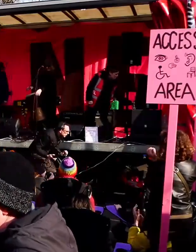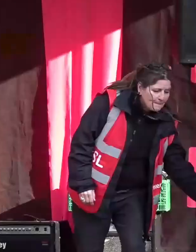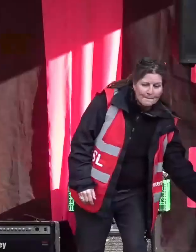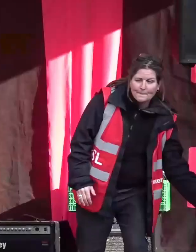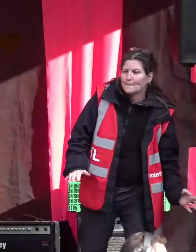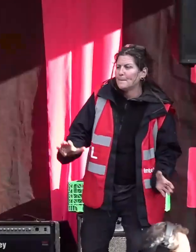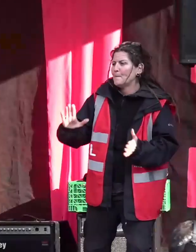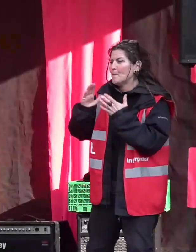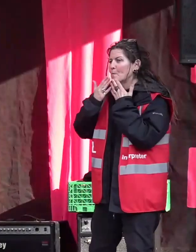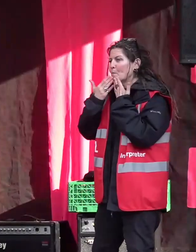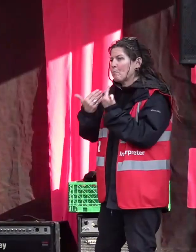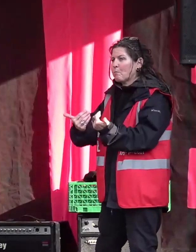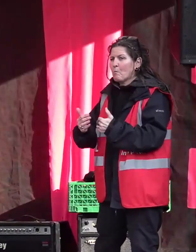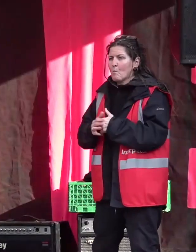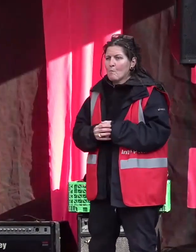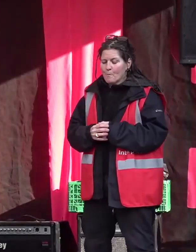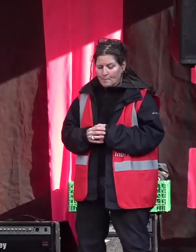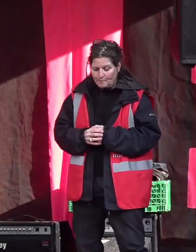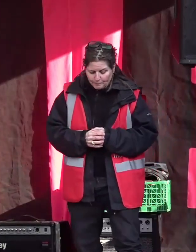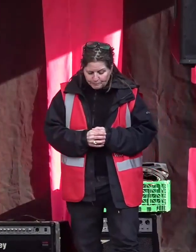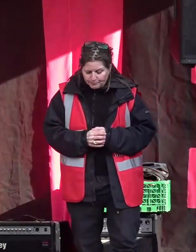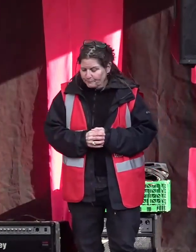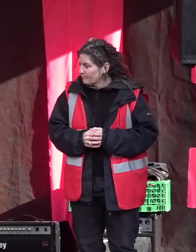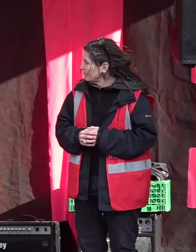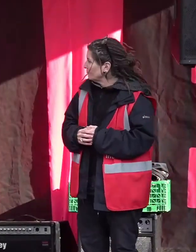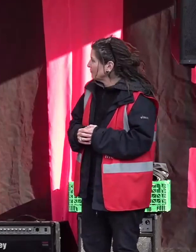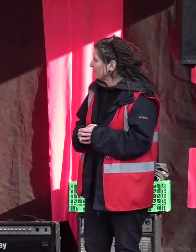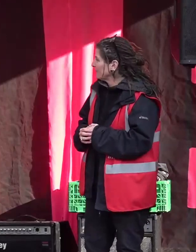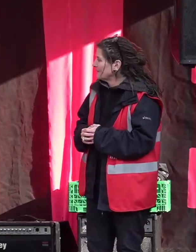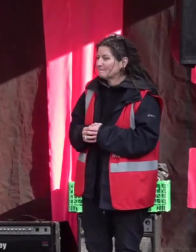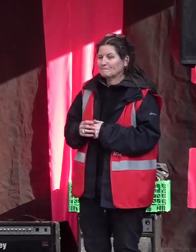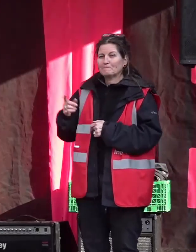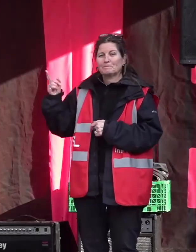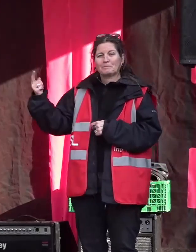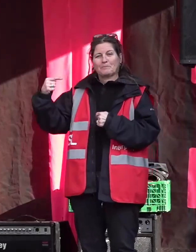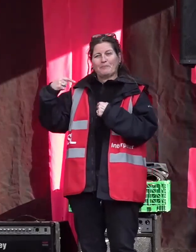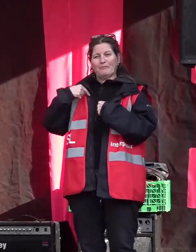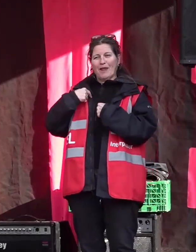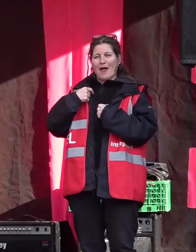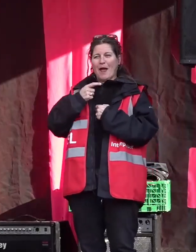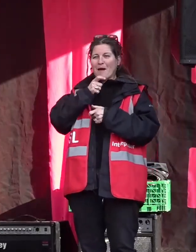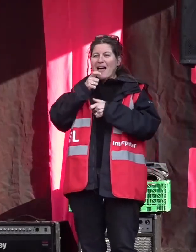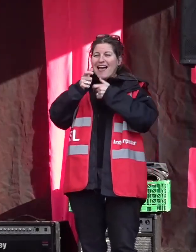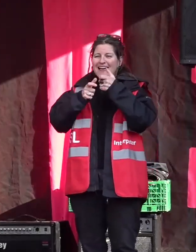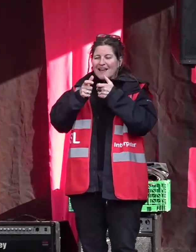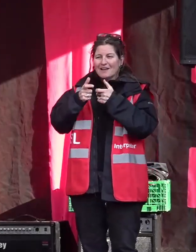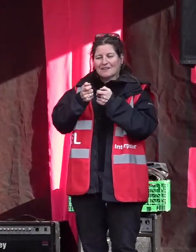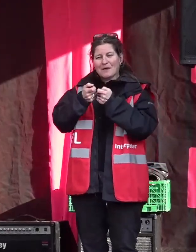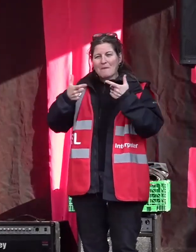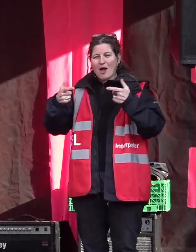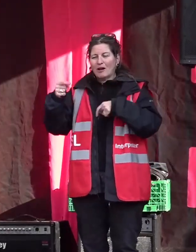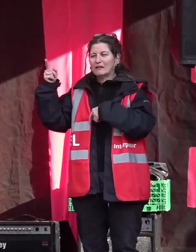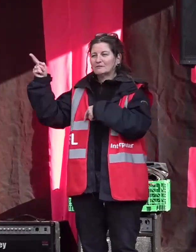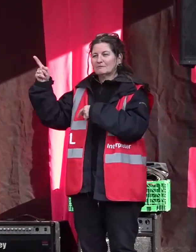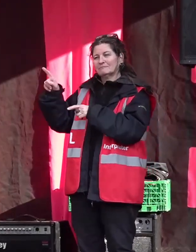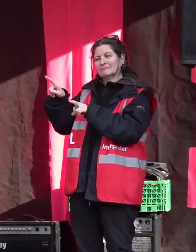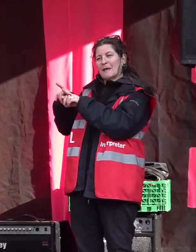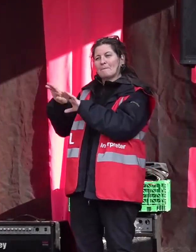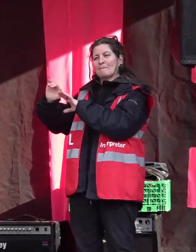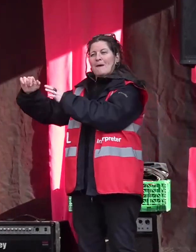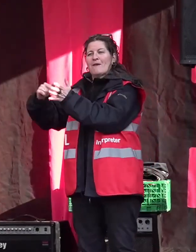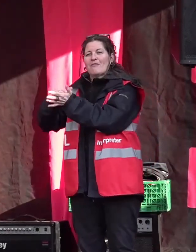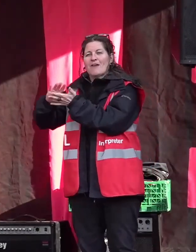Thank you. So I'm not quite so much with the words as Theo, but I did write this song when I went to